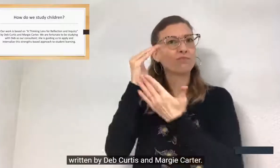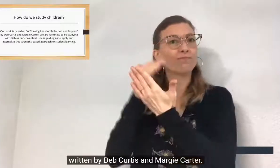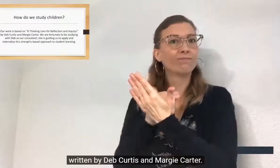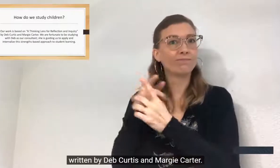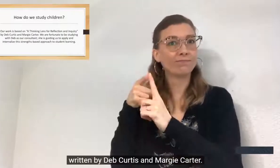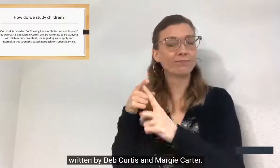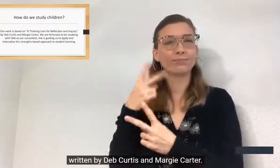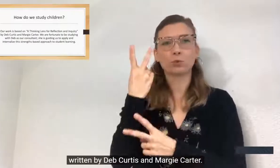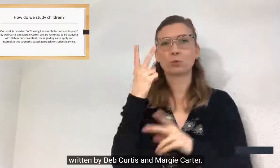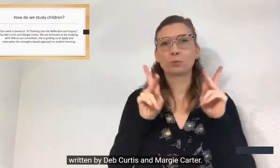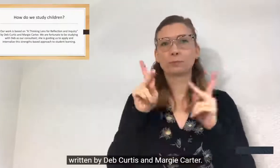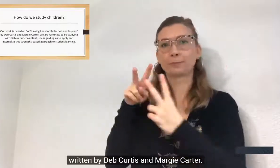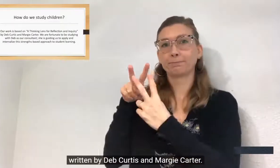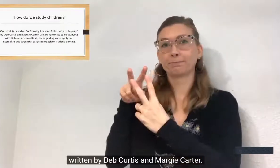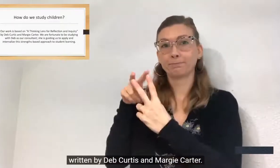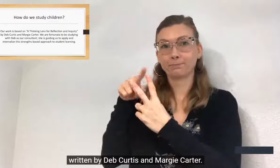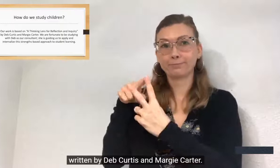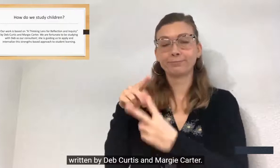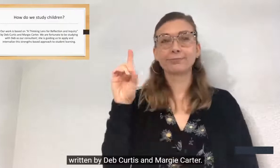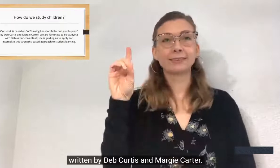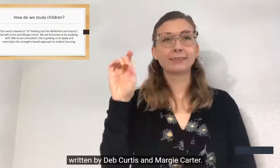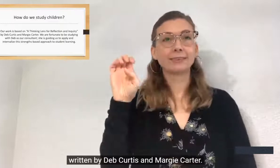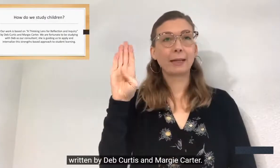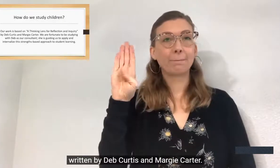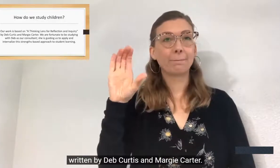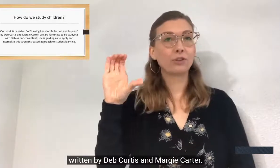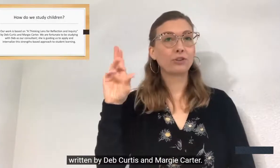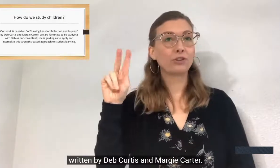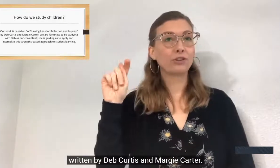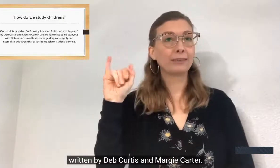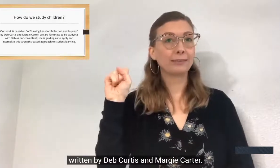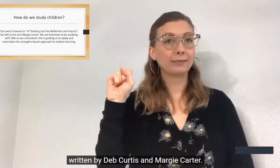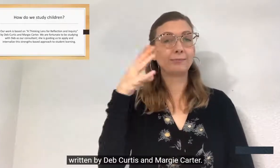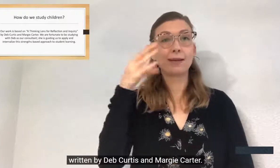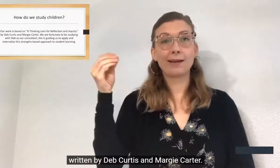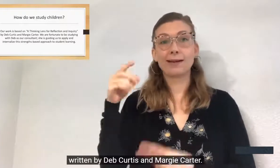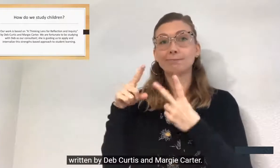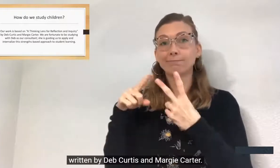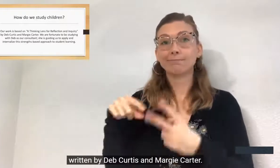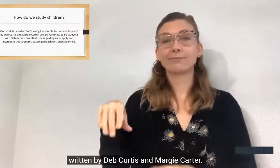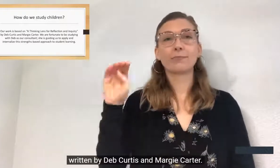That is an approach that was developed by Deb Curtis and